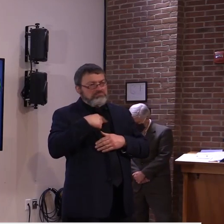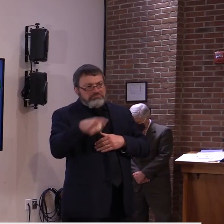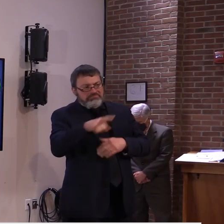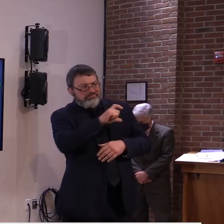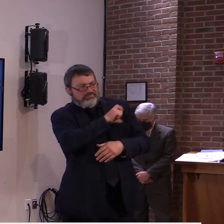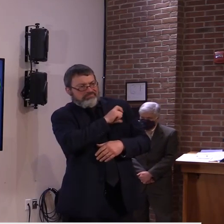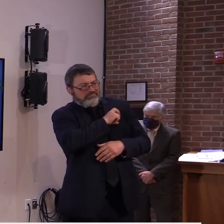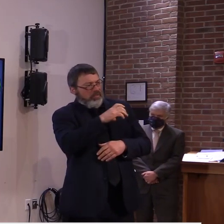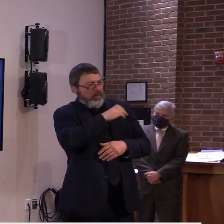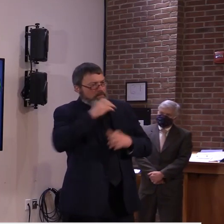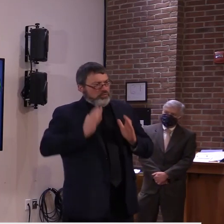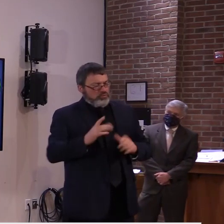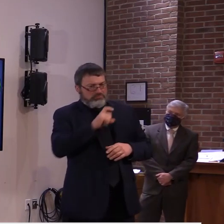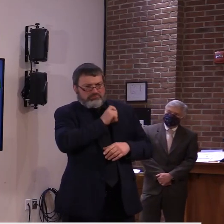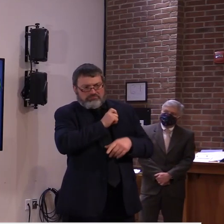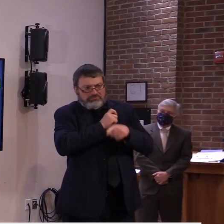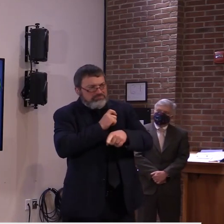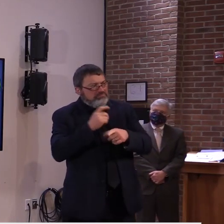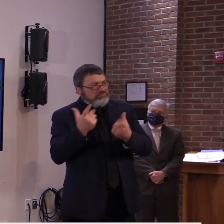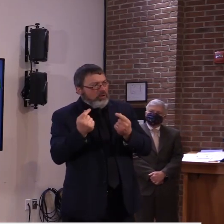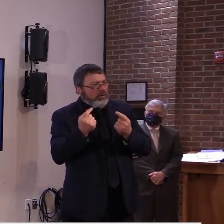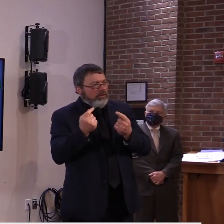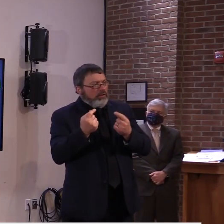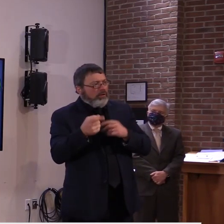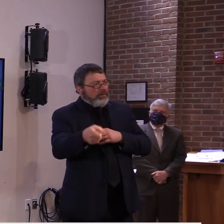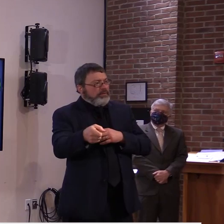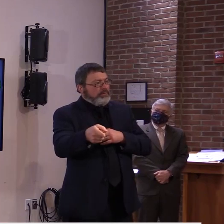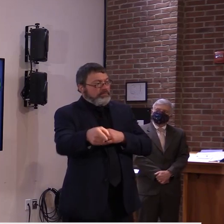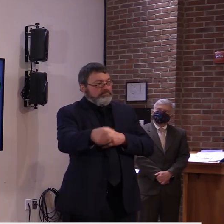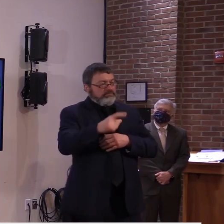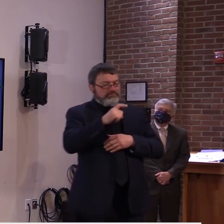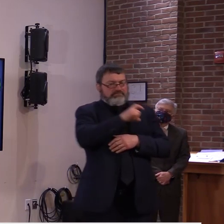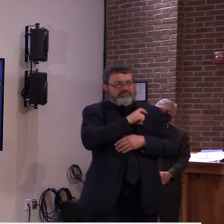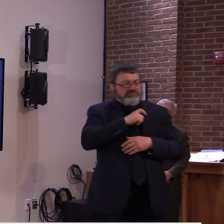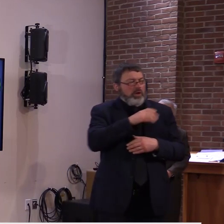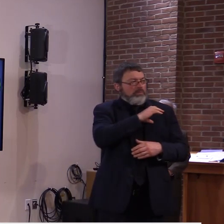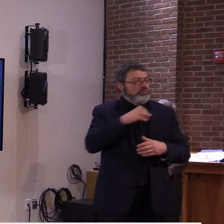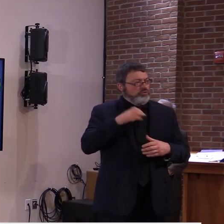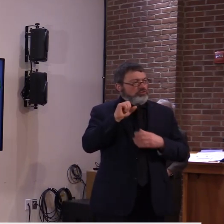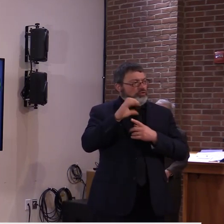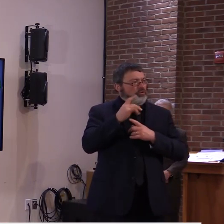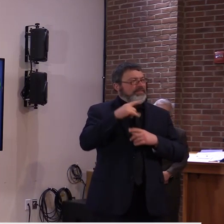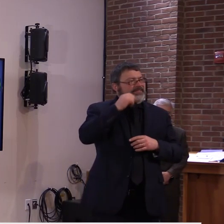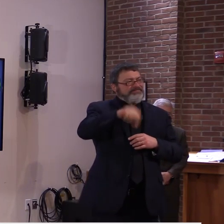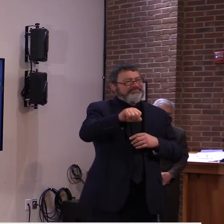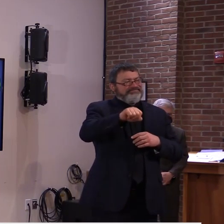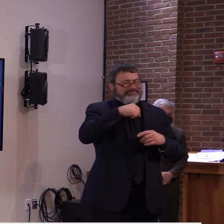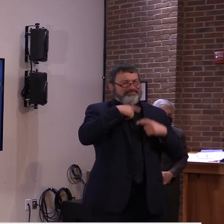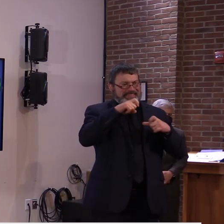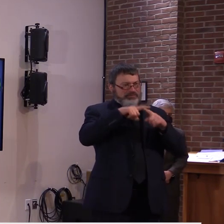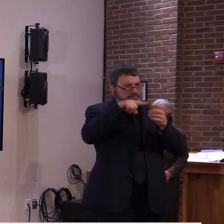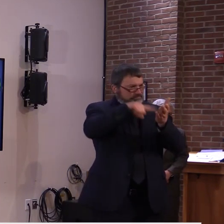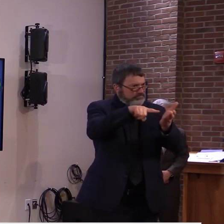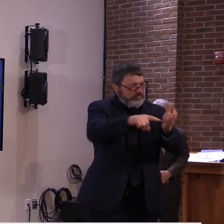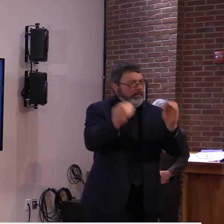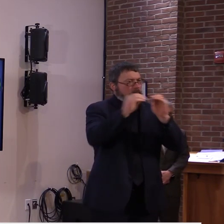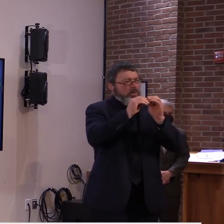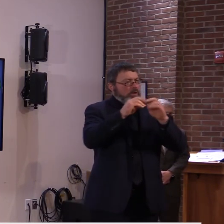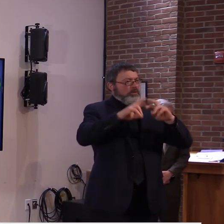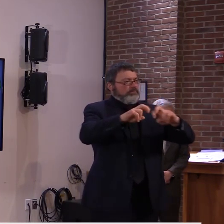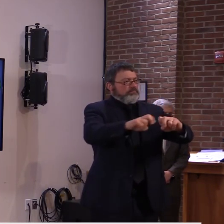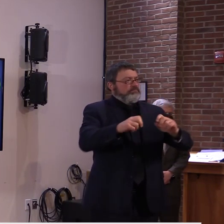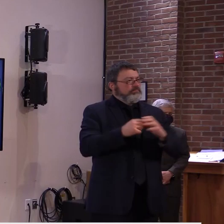Yeah, Mike, I have not been updated lately on that, and something that I should. But maybe Commissioner Sherling,